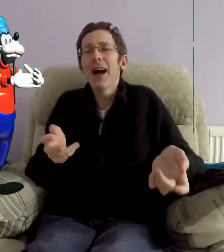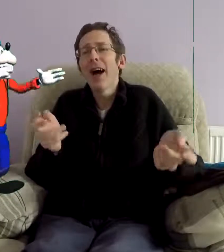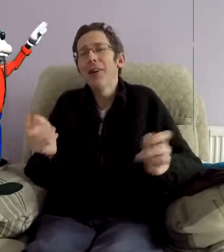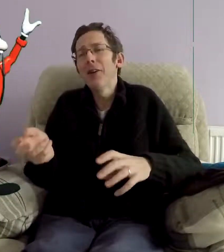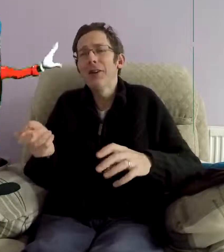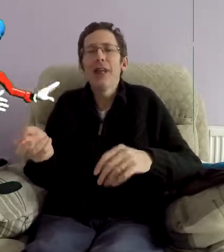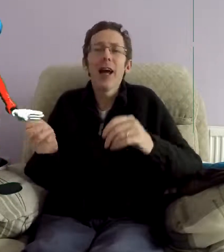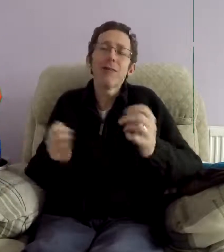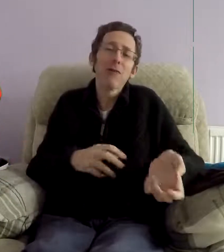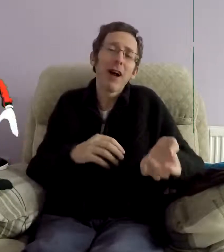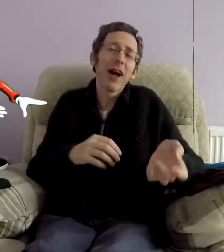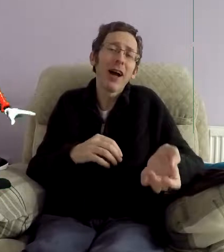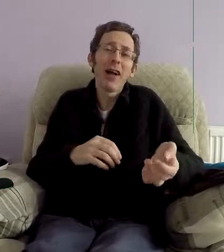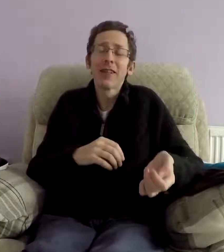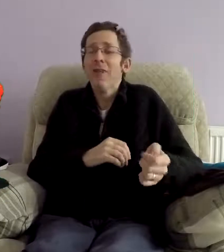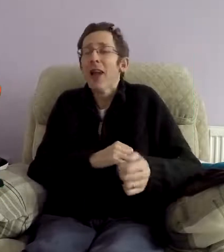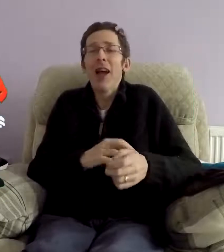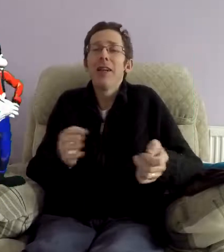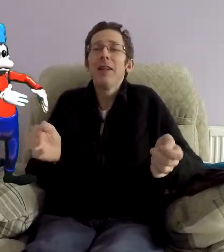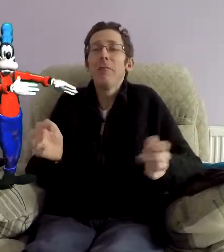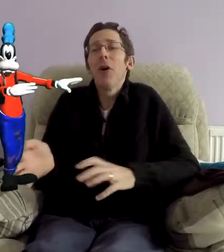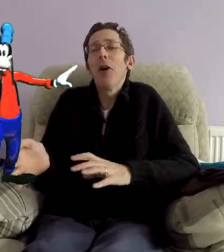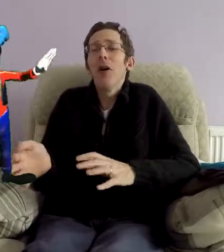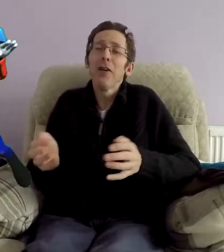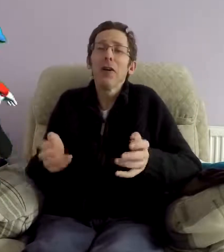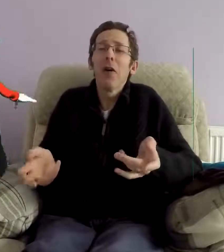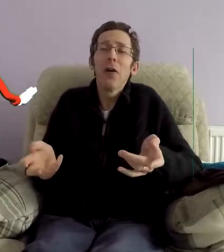I couldn't have tried anymore.